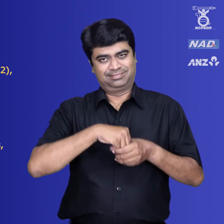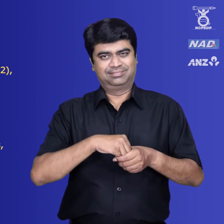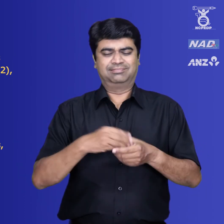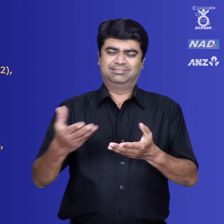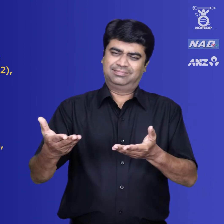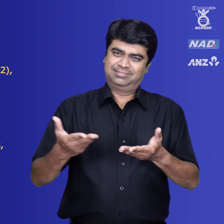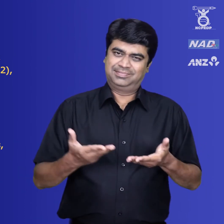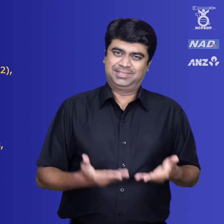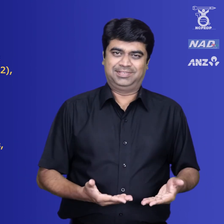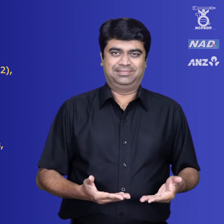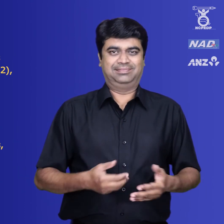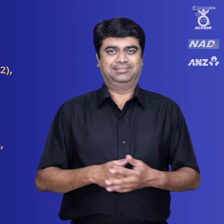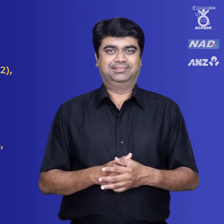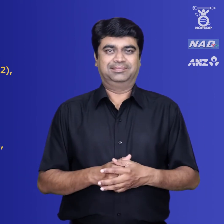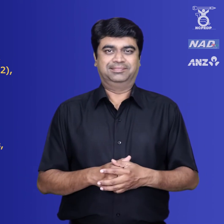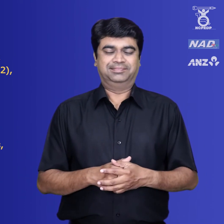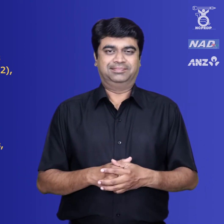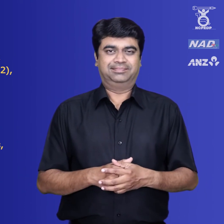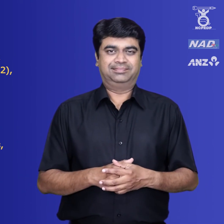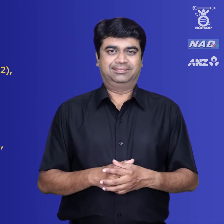disabilities in all sporting activities.